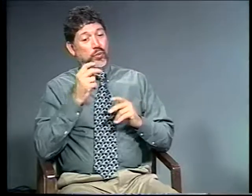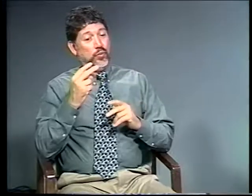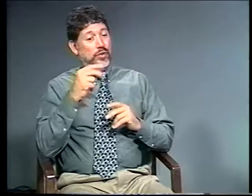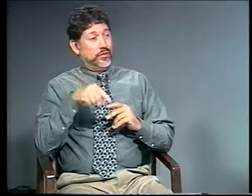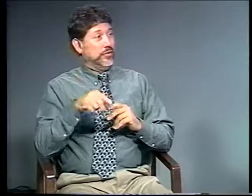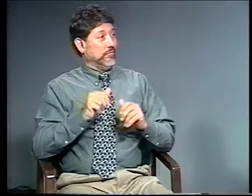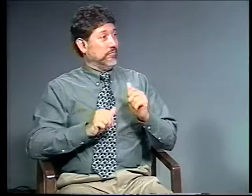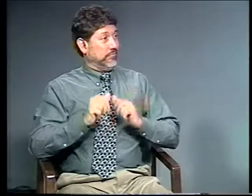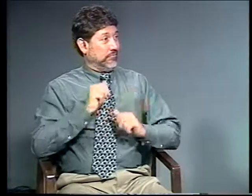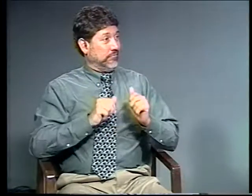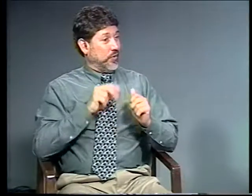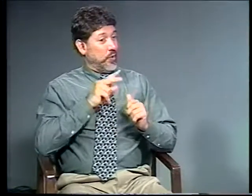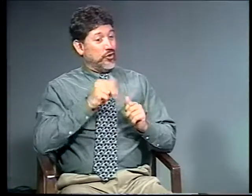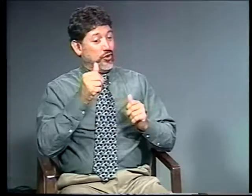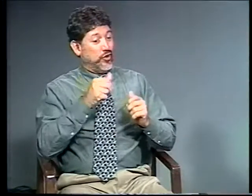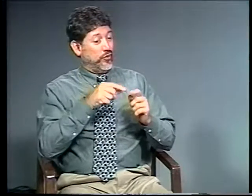I do hope that people who are watching this program